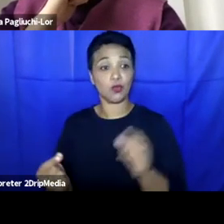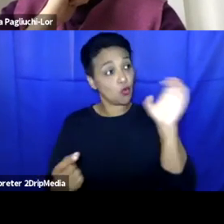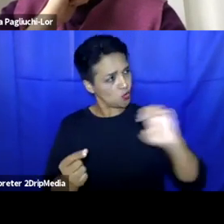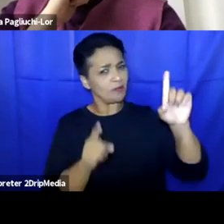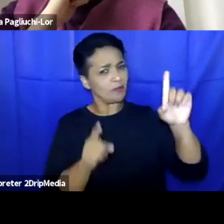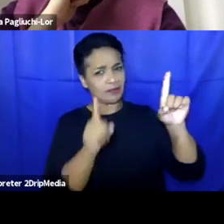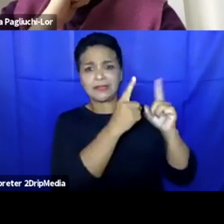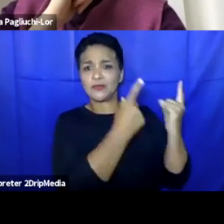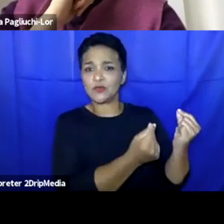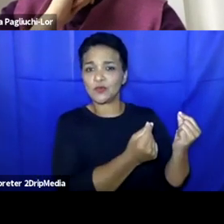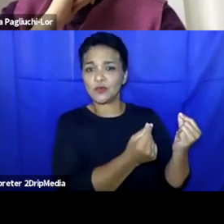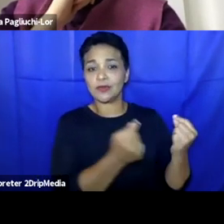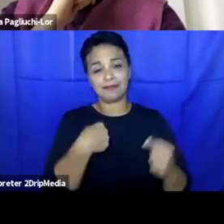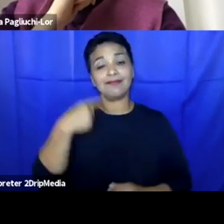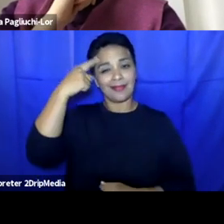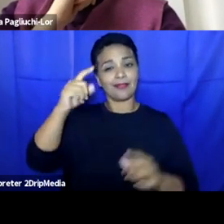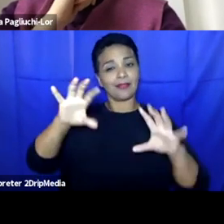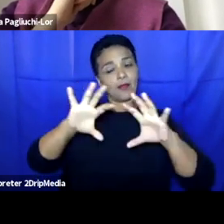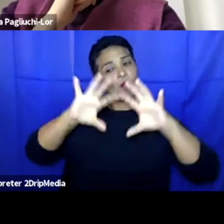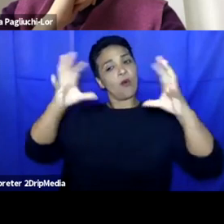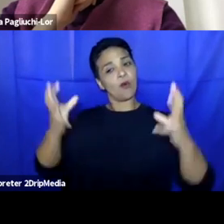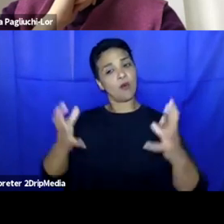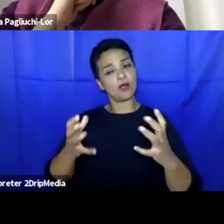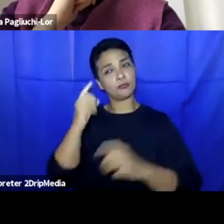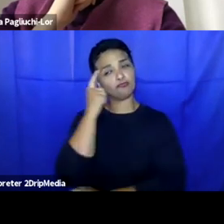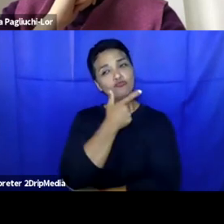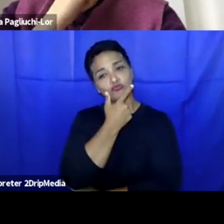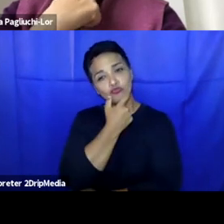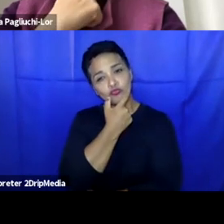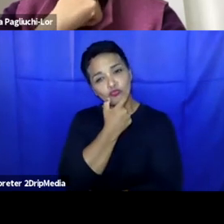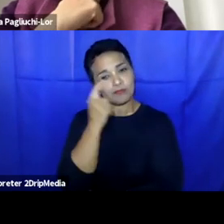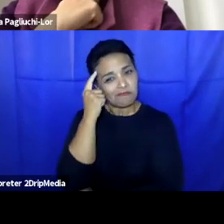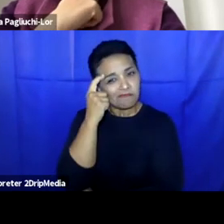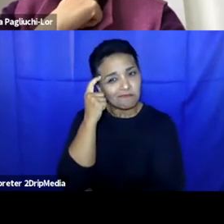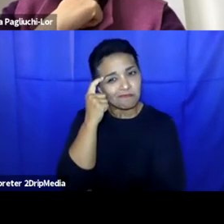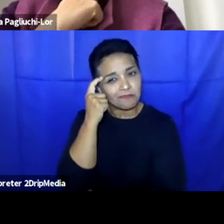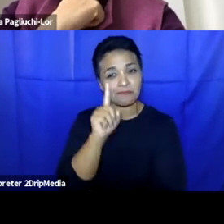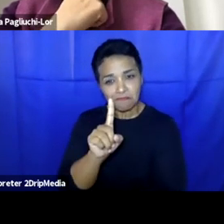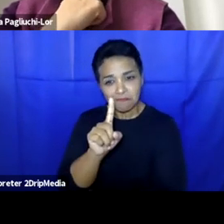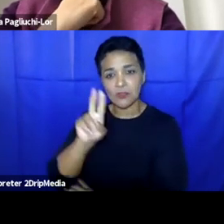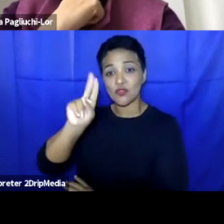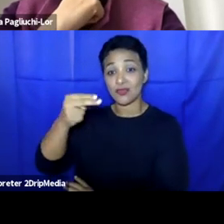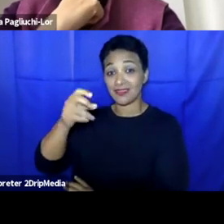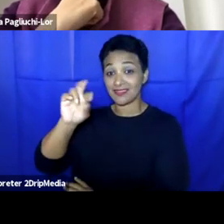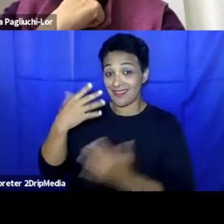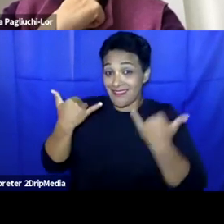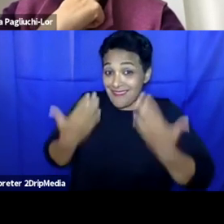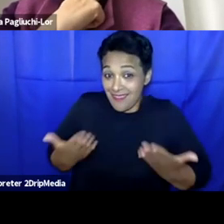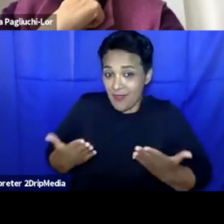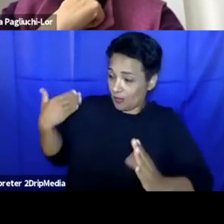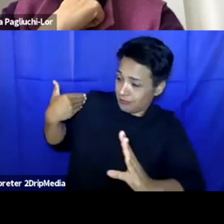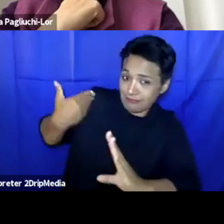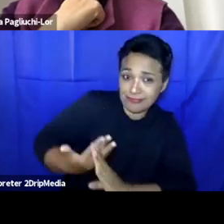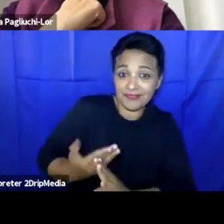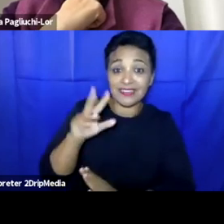think this is something the world, has to think about it. That UNHCR is going to 70 years now